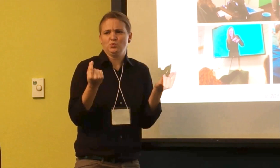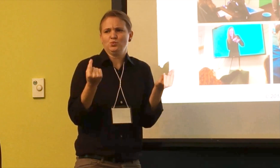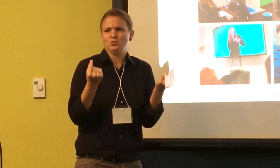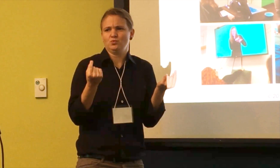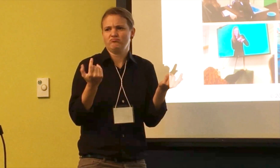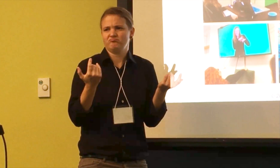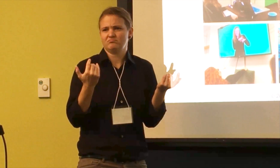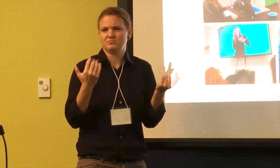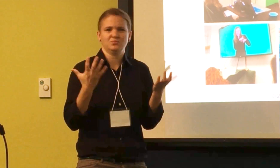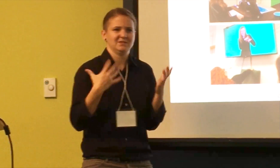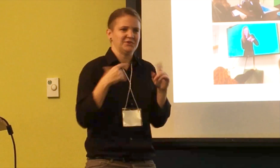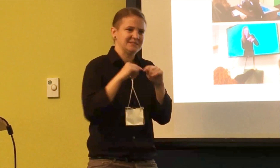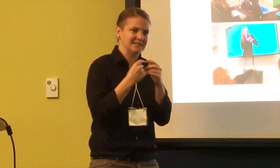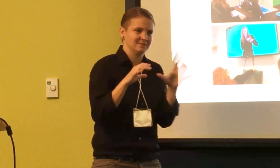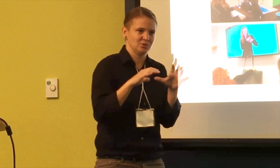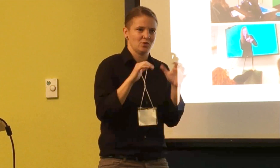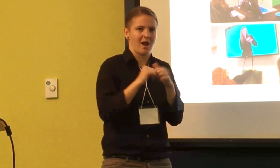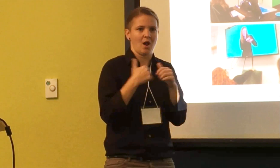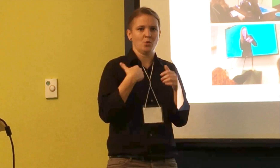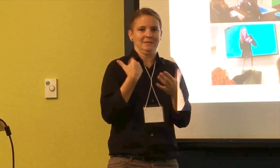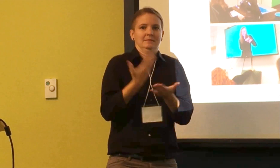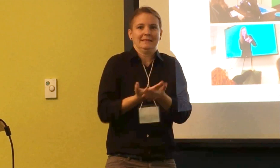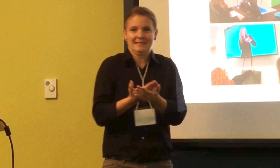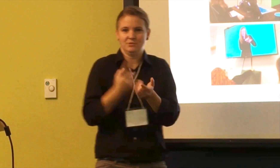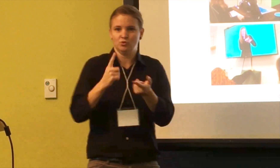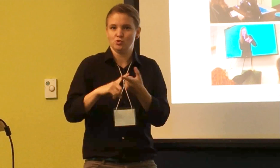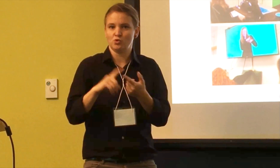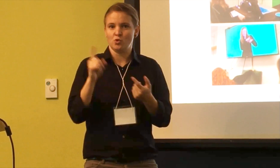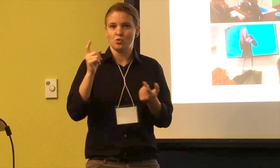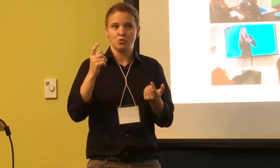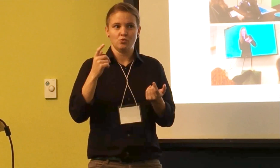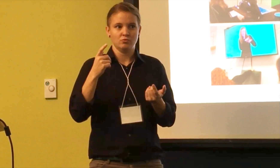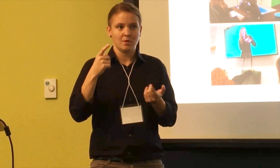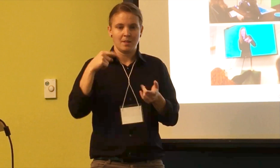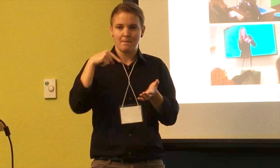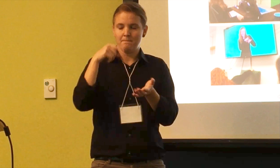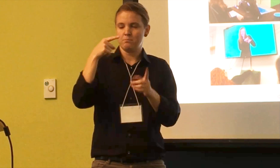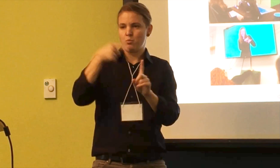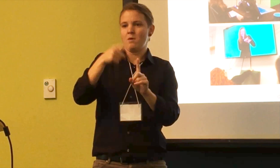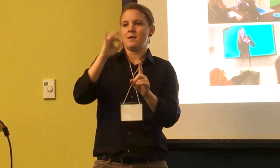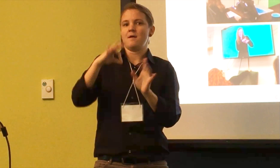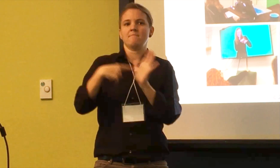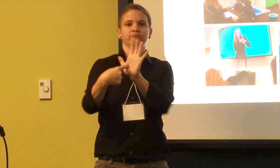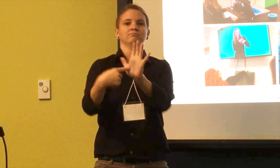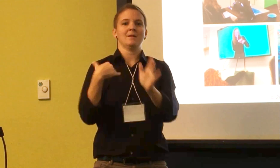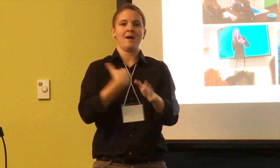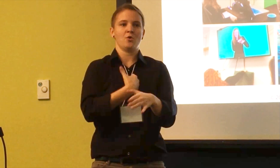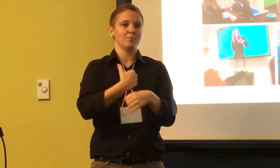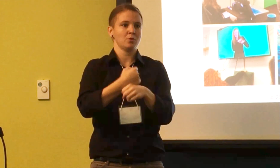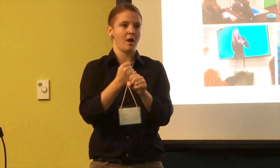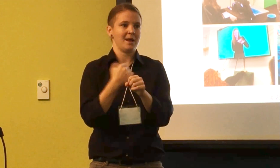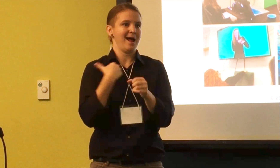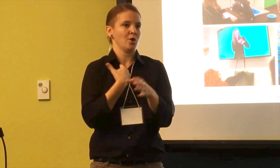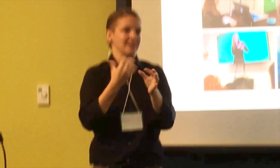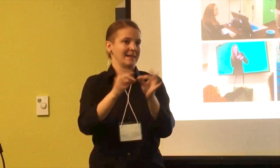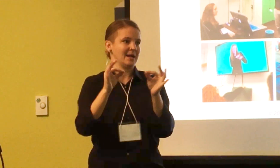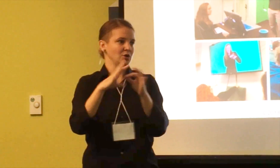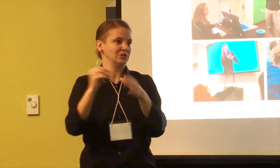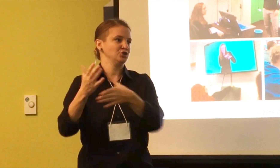So what do we do to develop this resource, right? How does our team get to that final version of the app that I've just showed